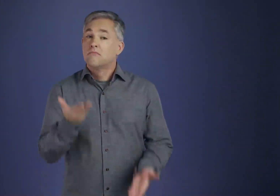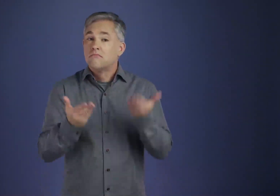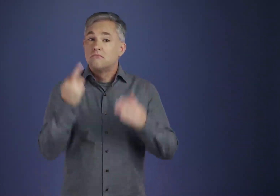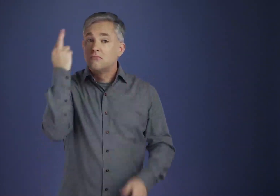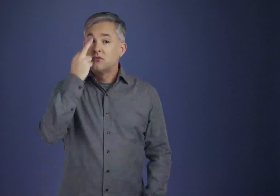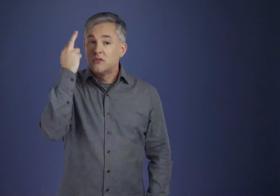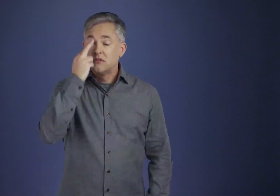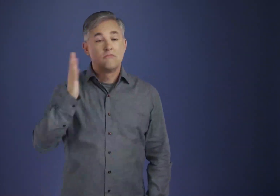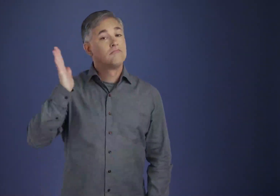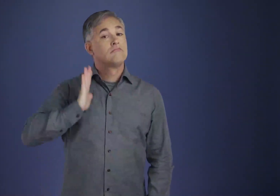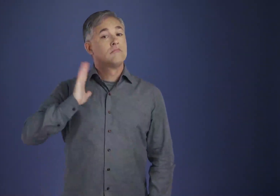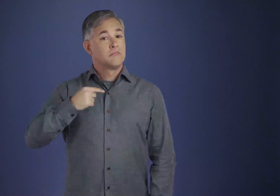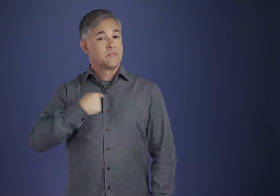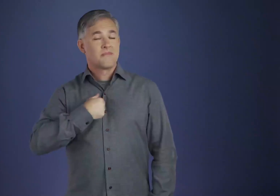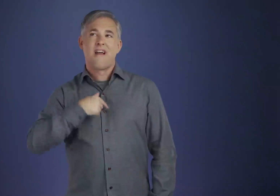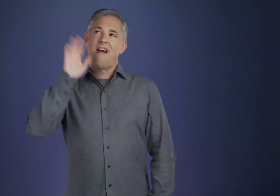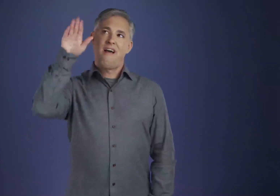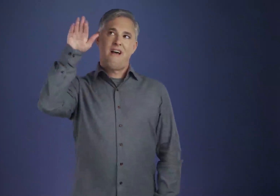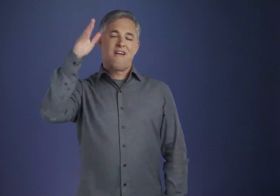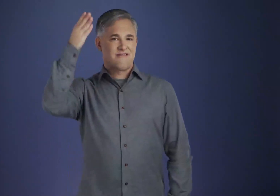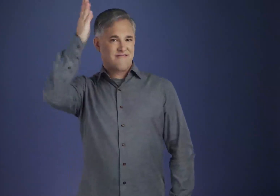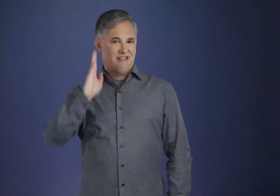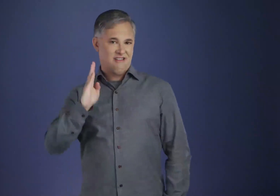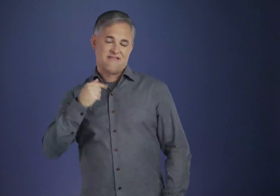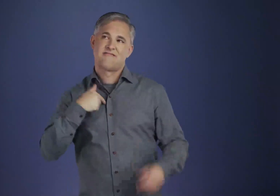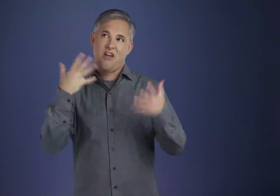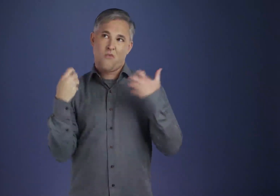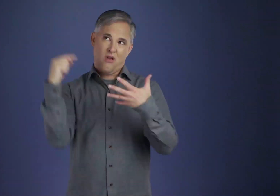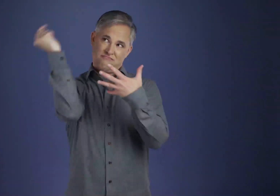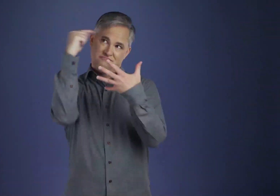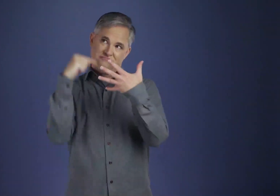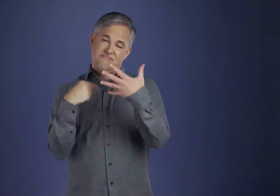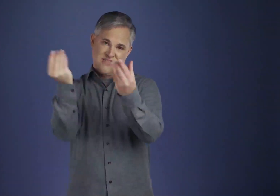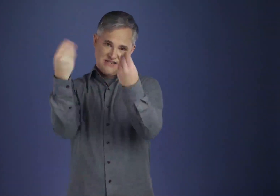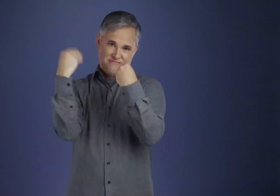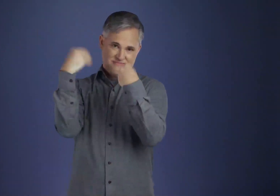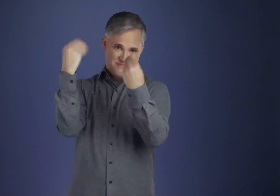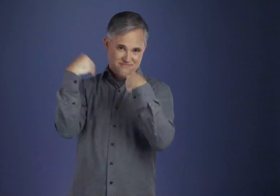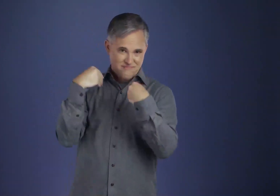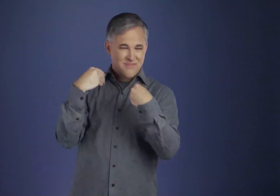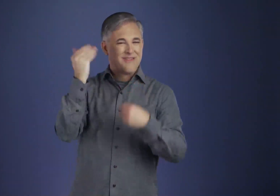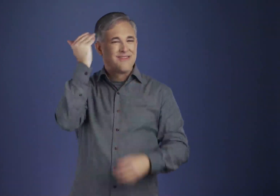So it's not strange that lots of us have had our day at defying God Himself.